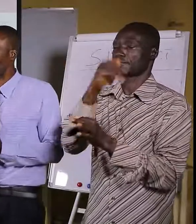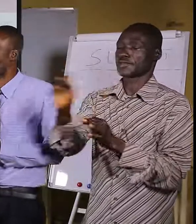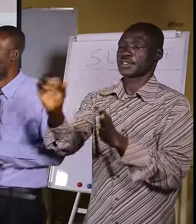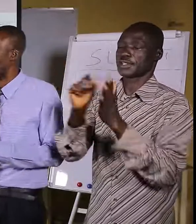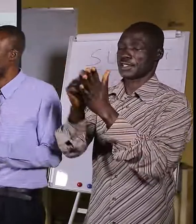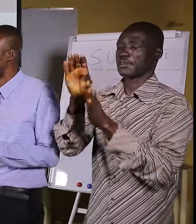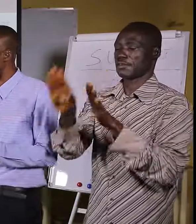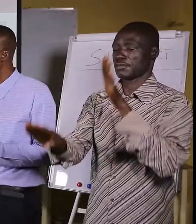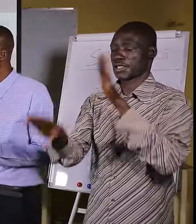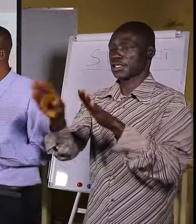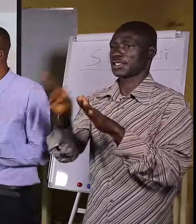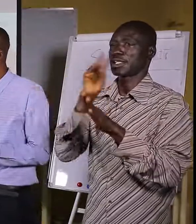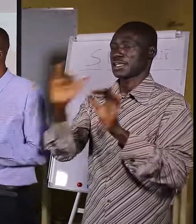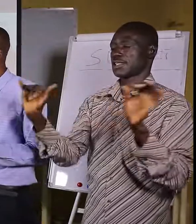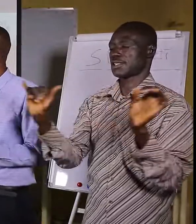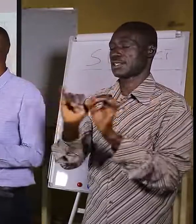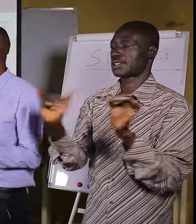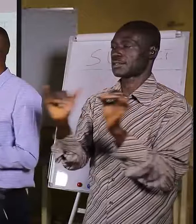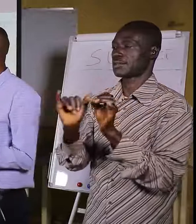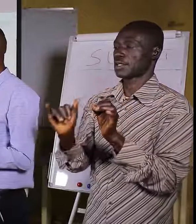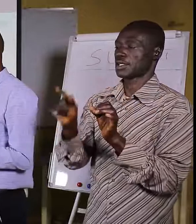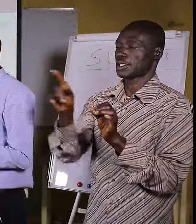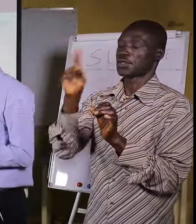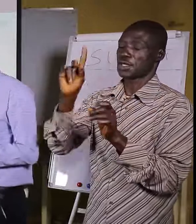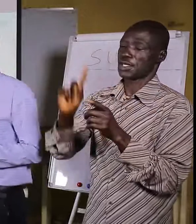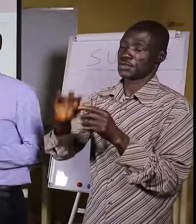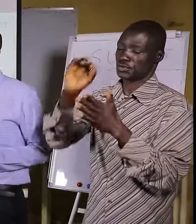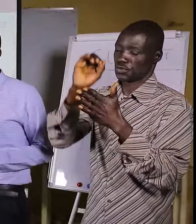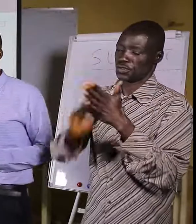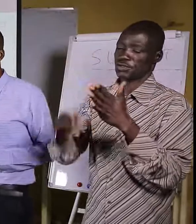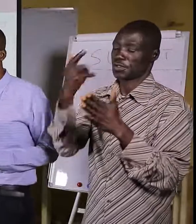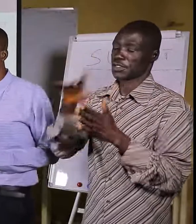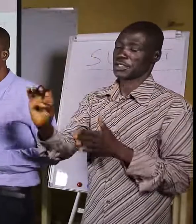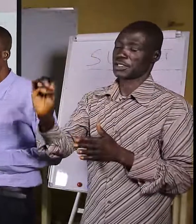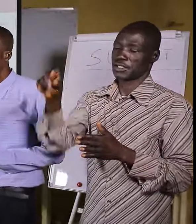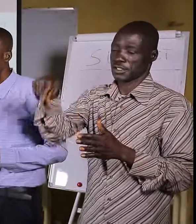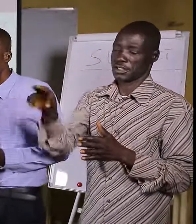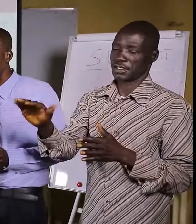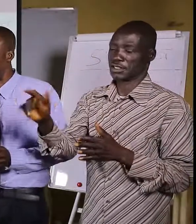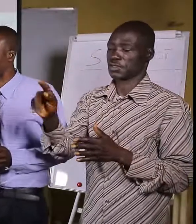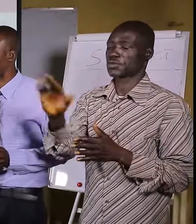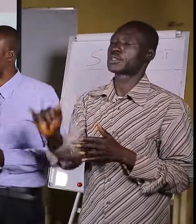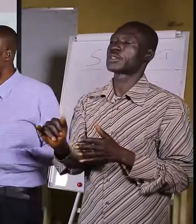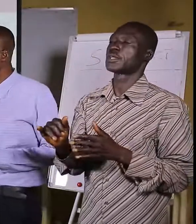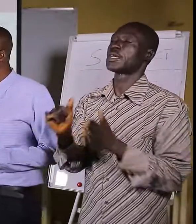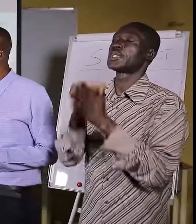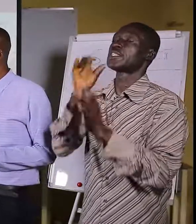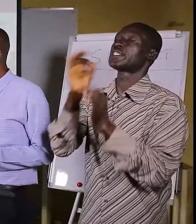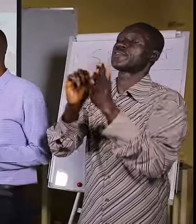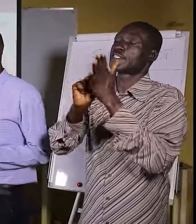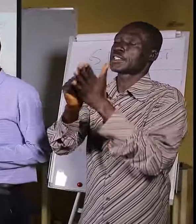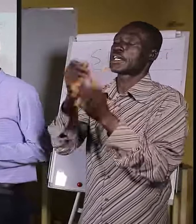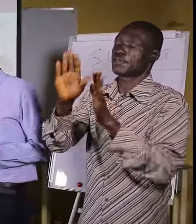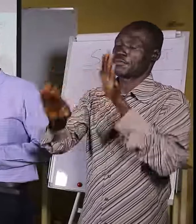balancing terms are the same, then you are to subtract the equations. If the signs of the